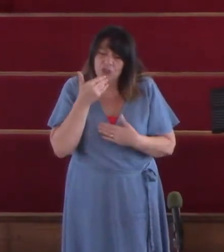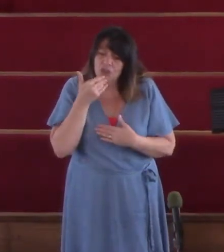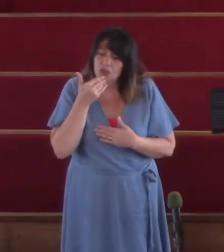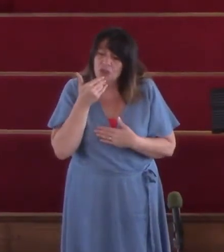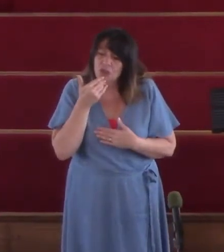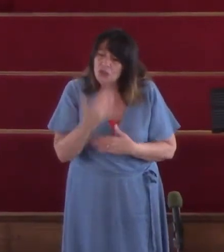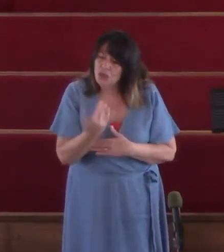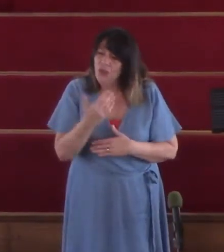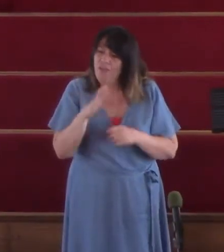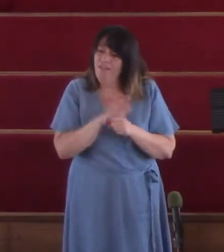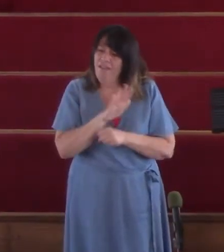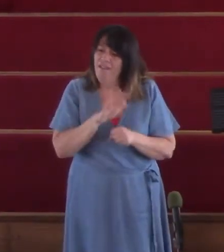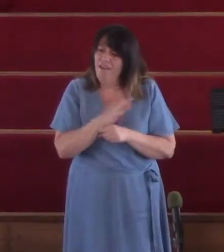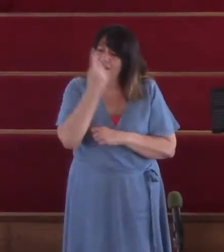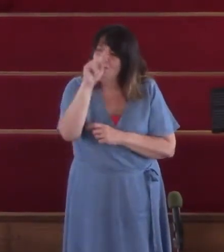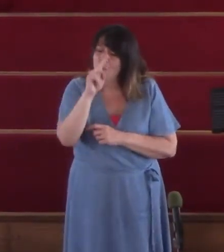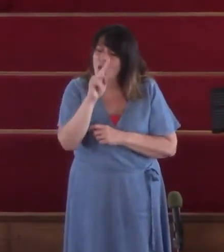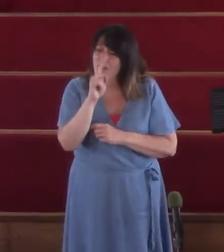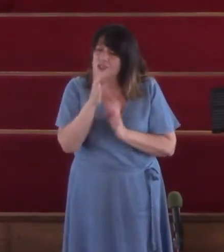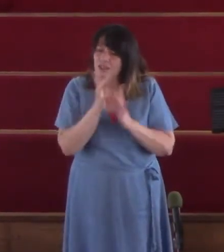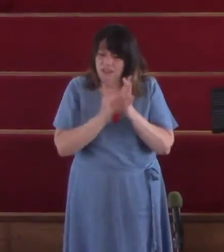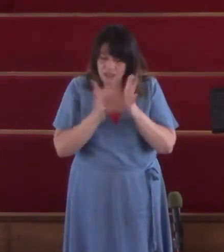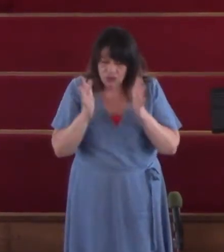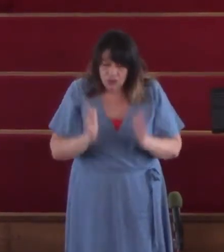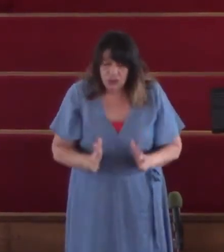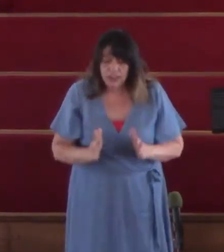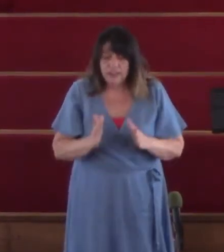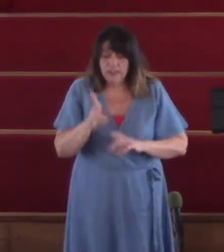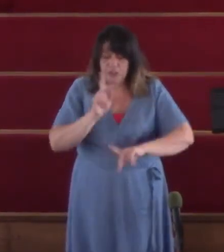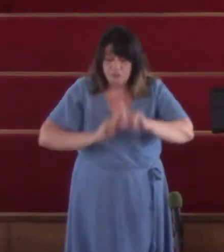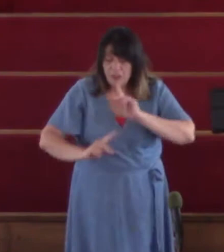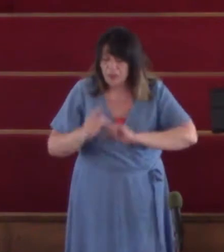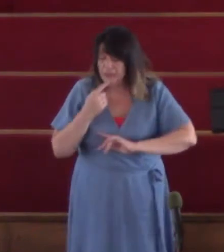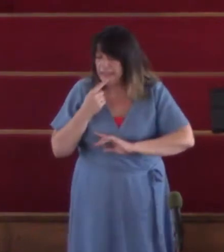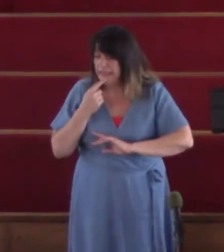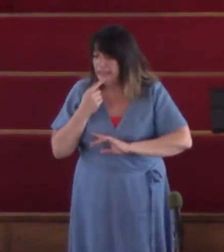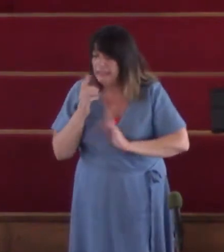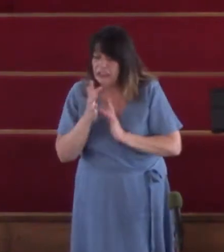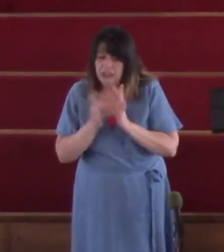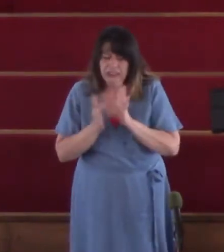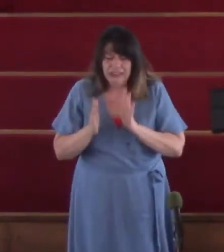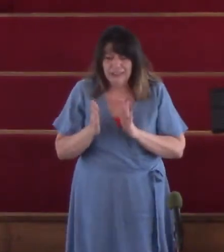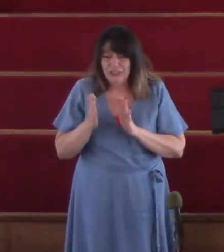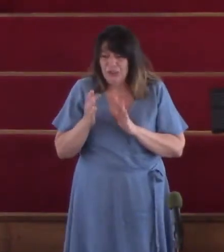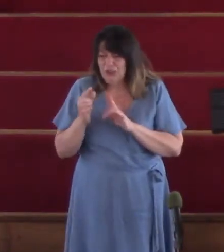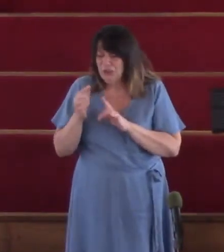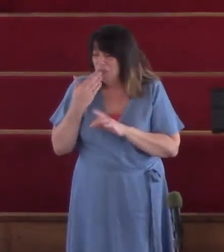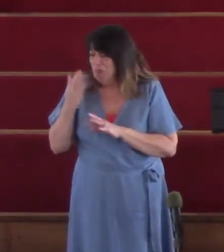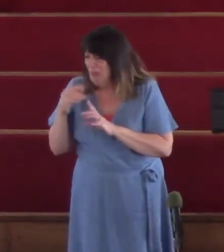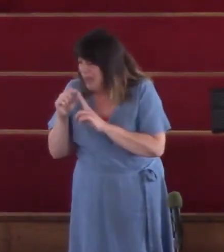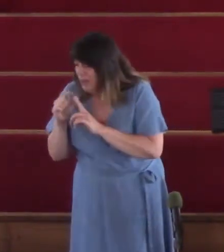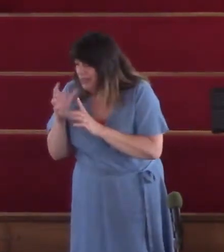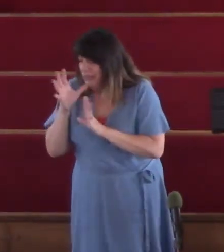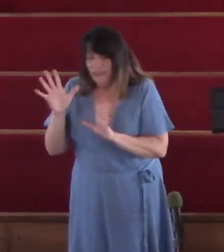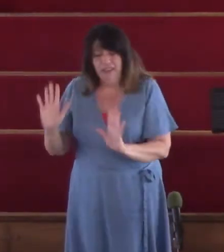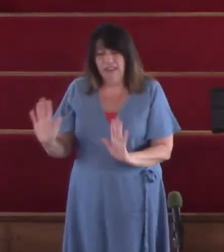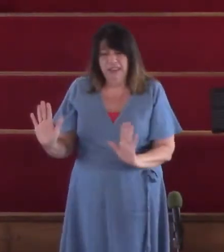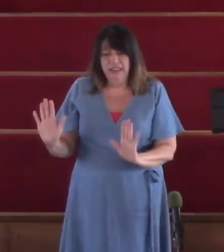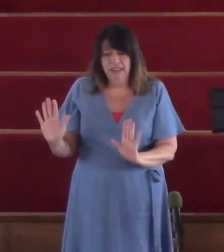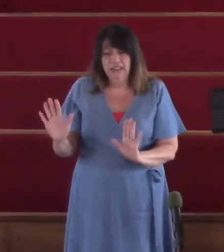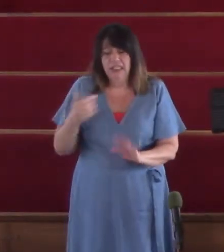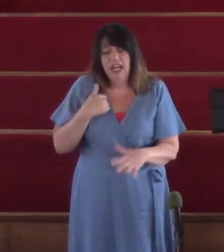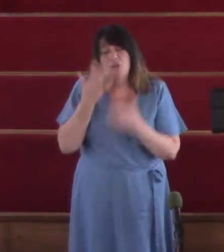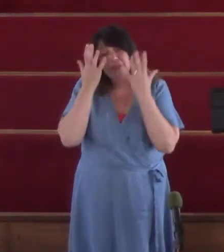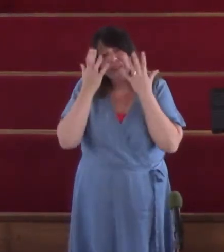times that I've certainly took his name in vain. And of how that so many a times, my friend, I was